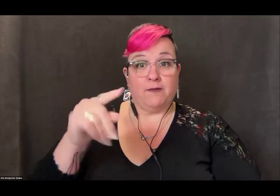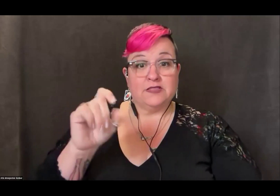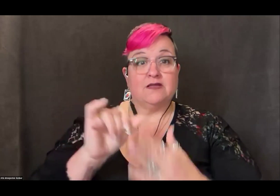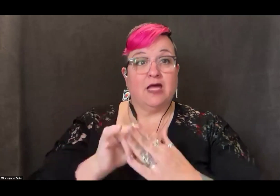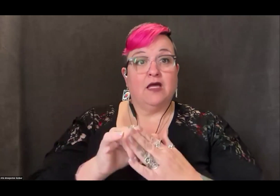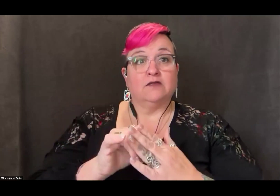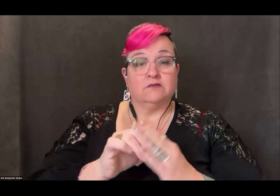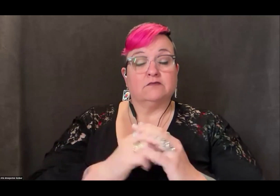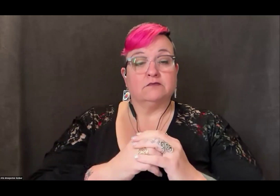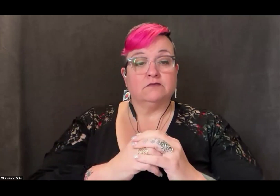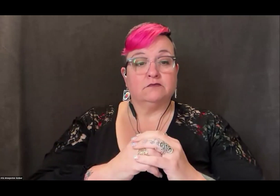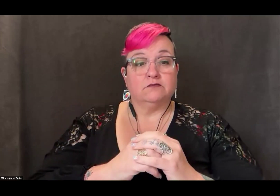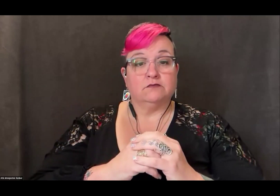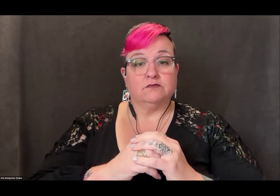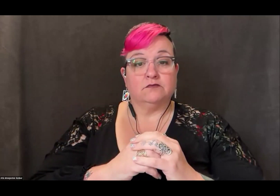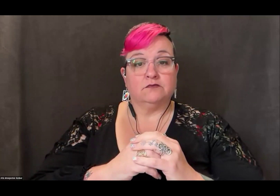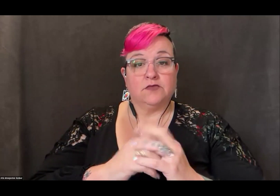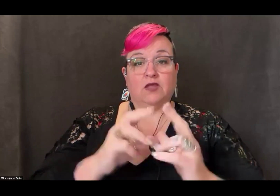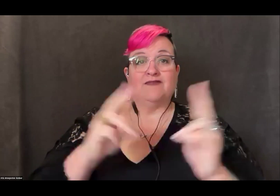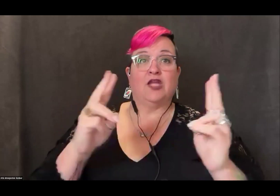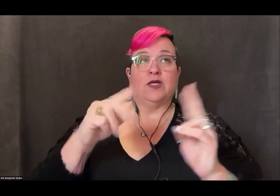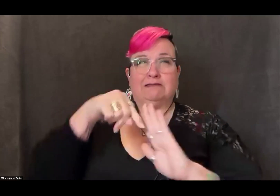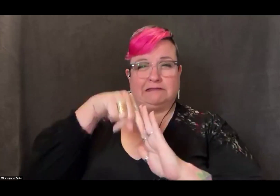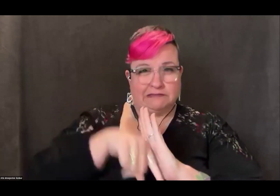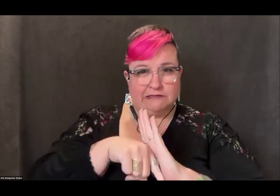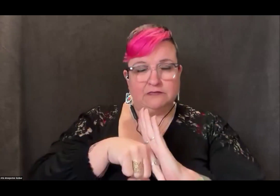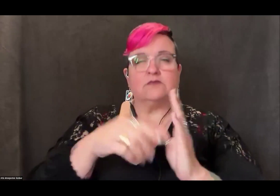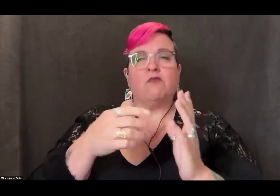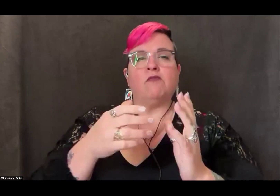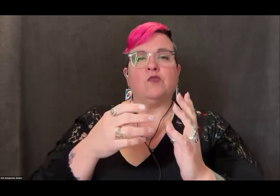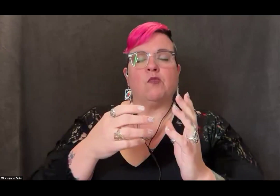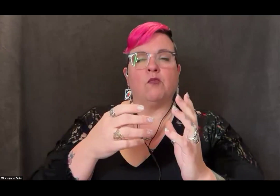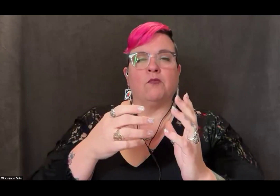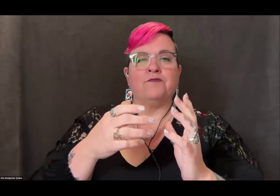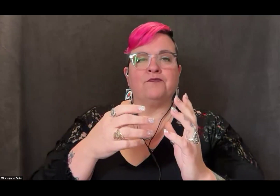are very in-depth,